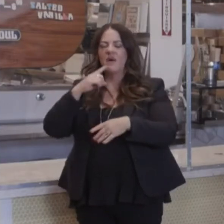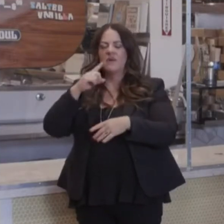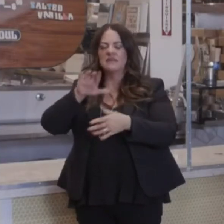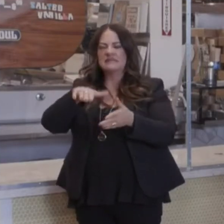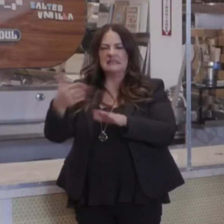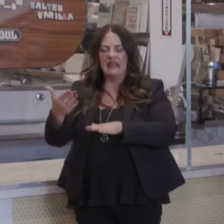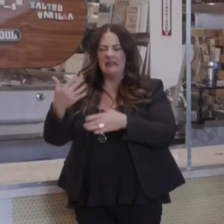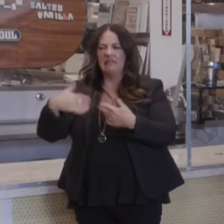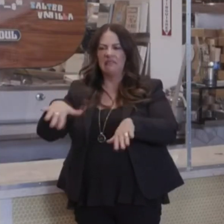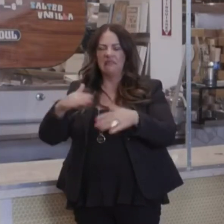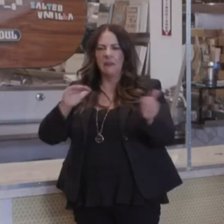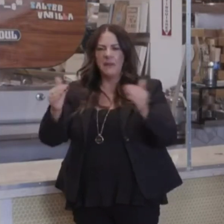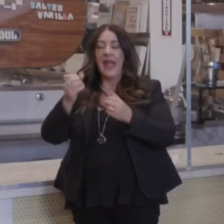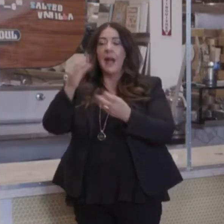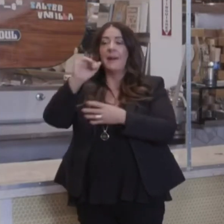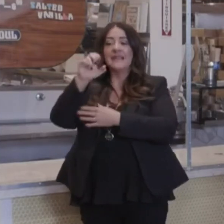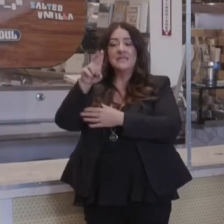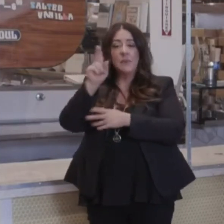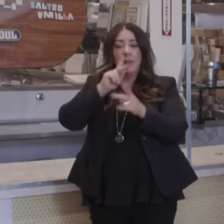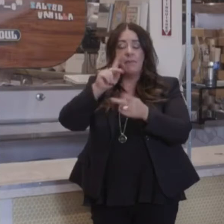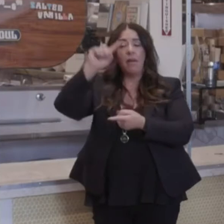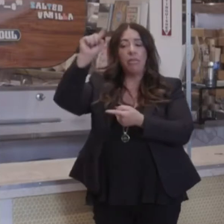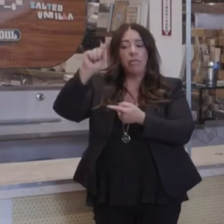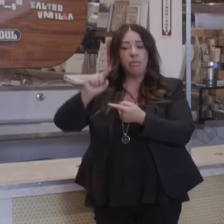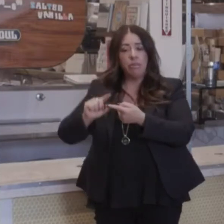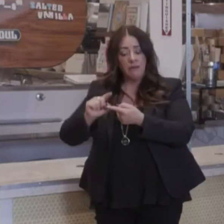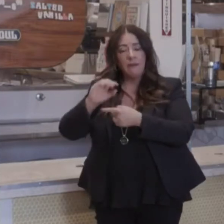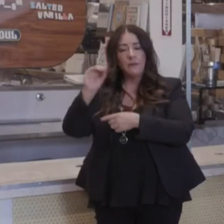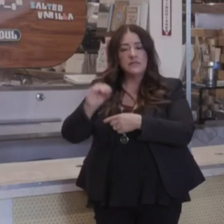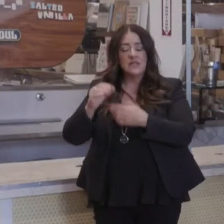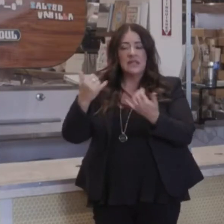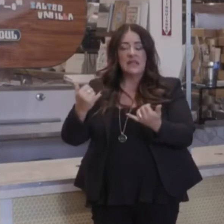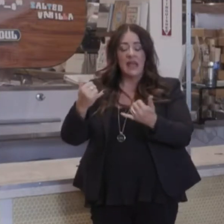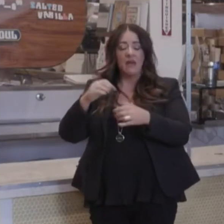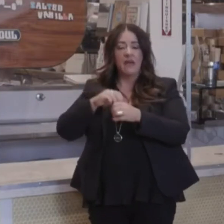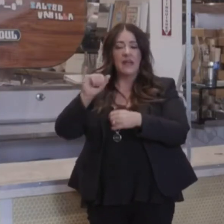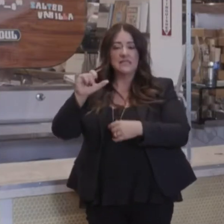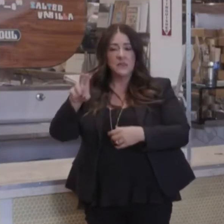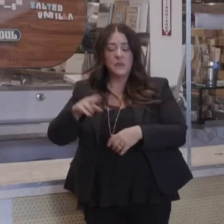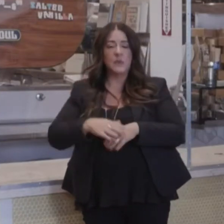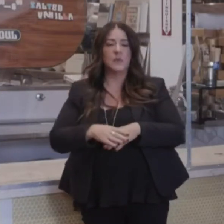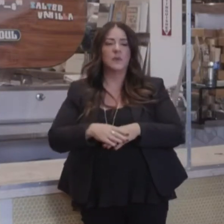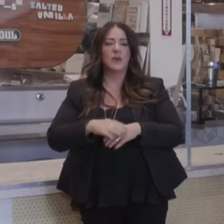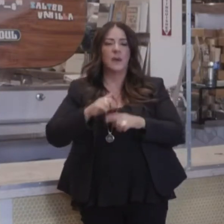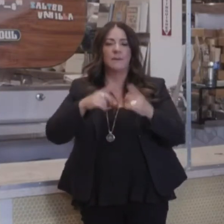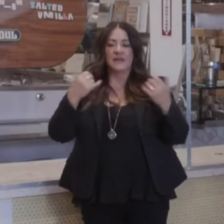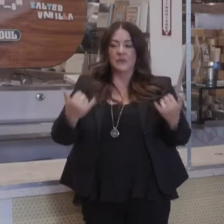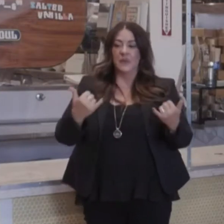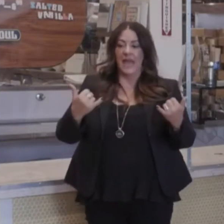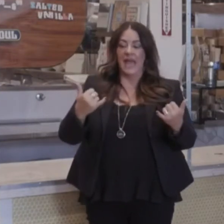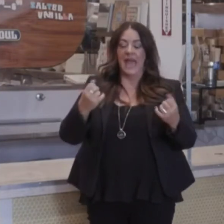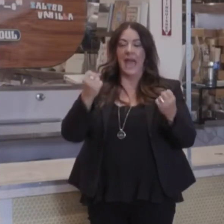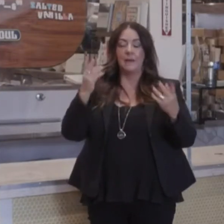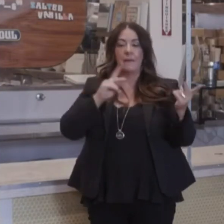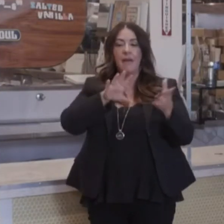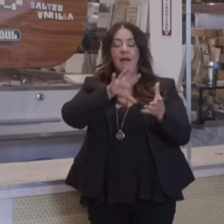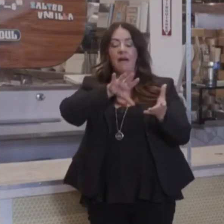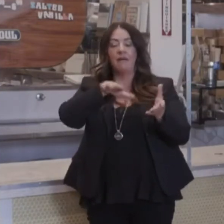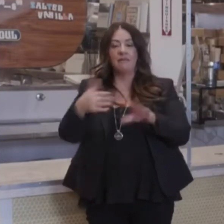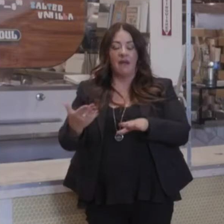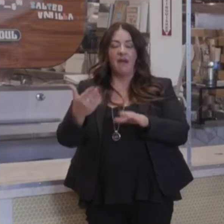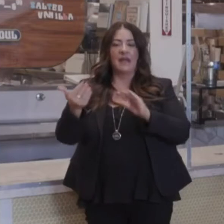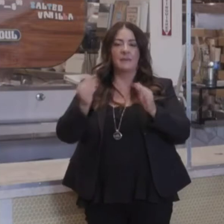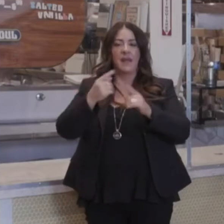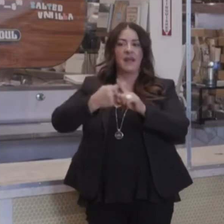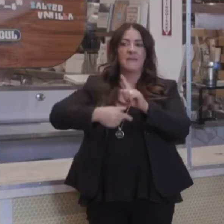what it was. Tragically still too high, but compared to where we were just 30 days ago. So we talk about light at the end